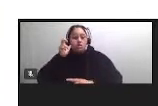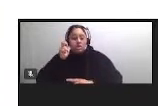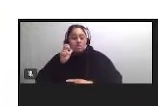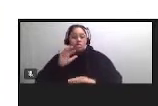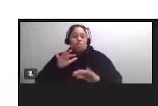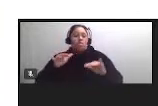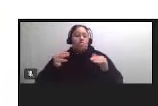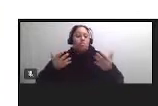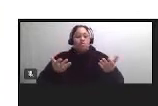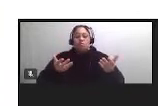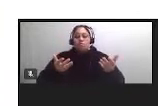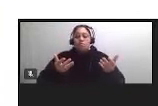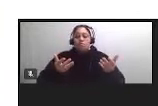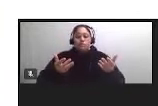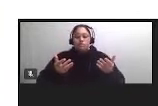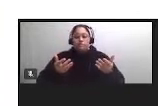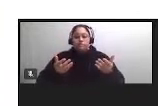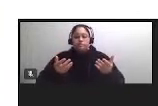or